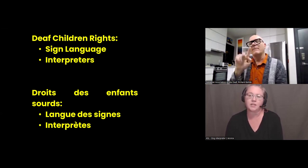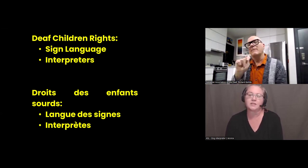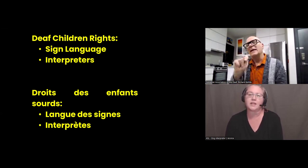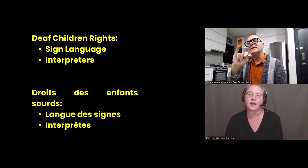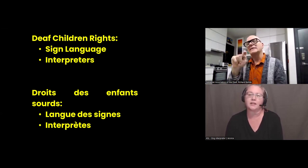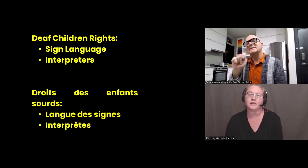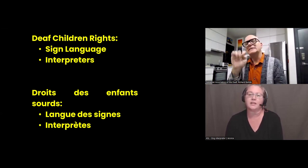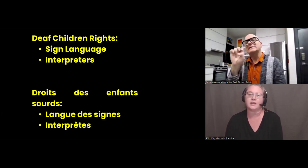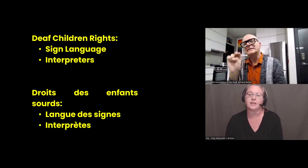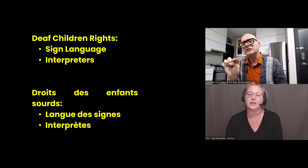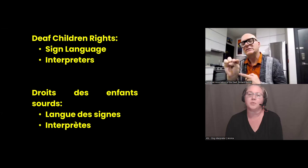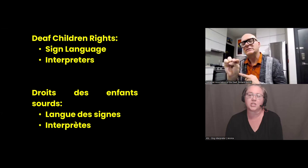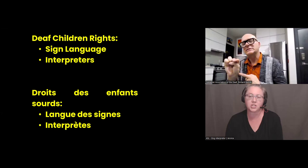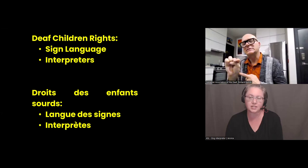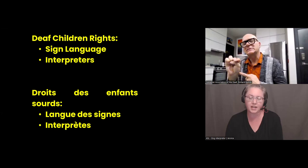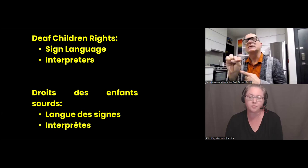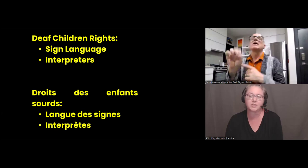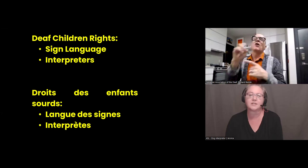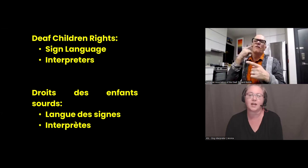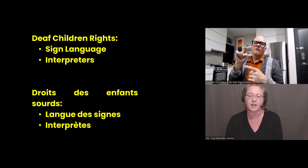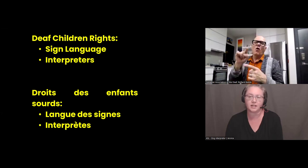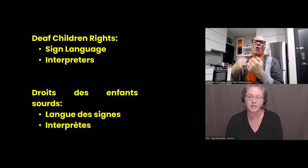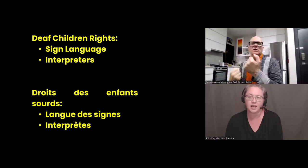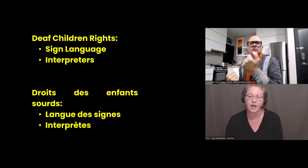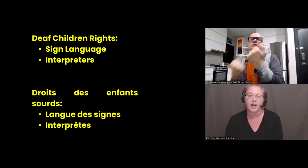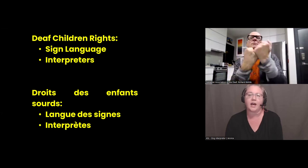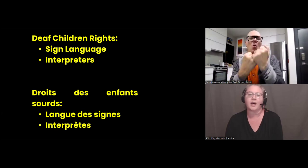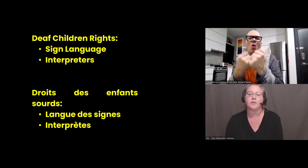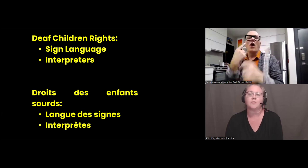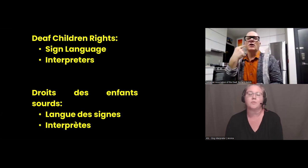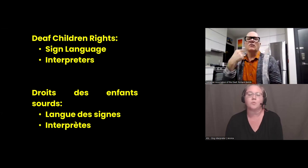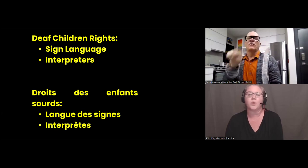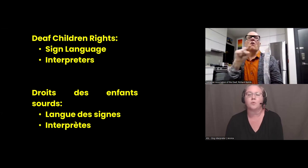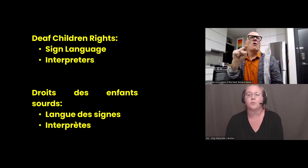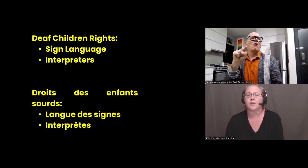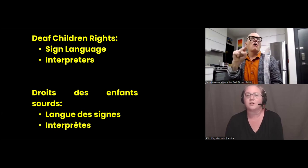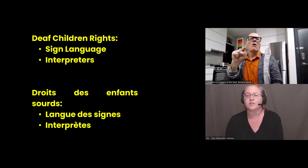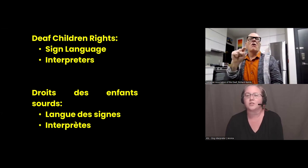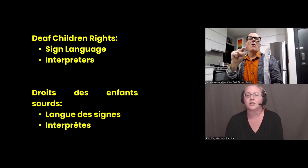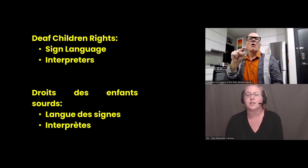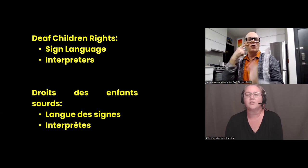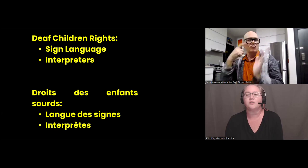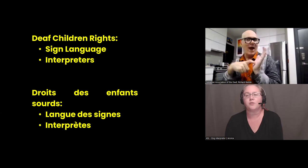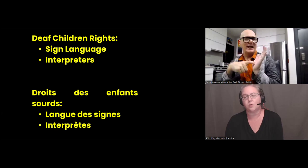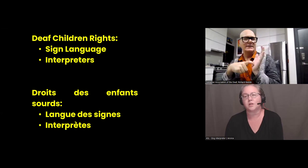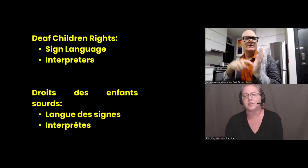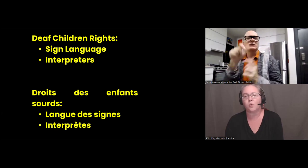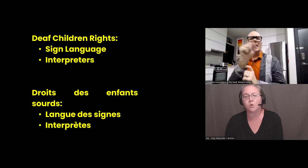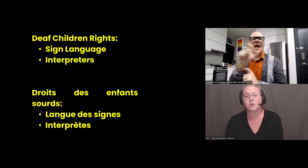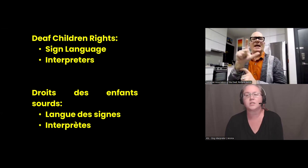agreements and the petitions have been signed, where there's looking for support